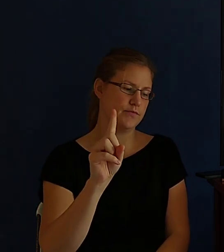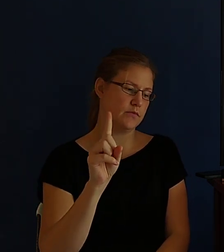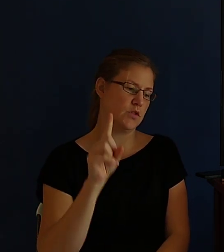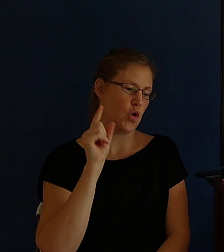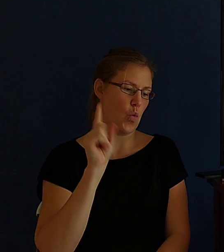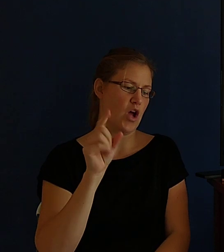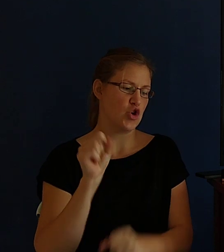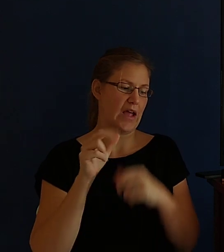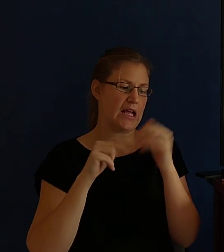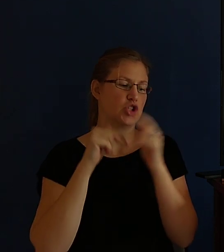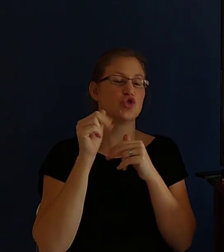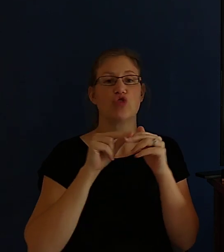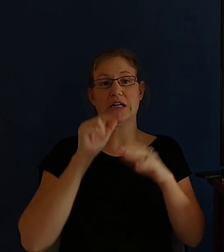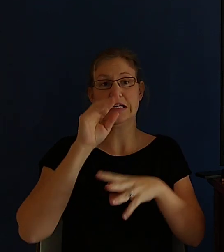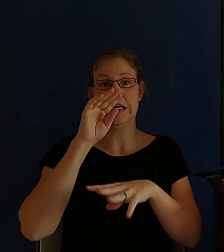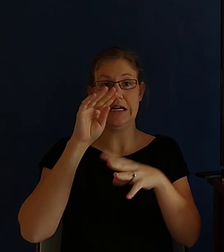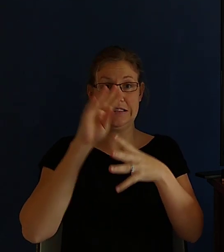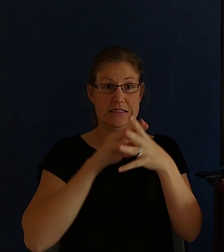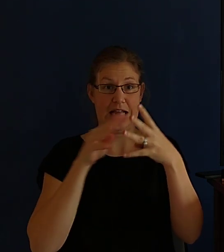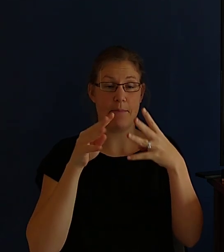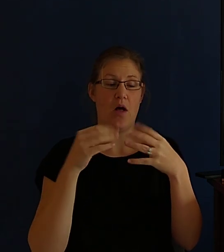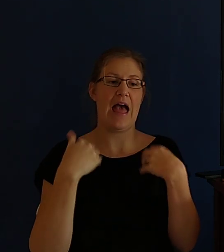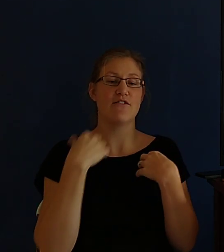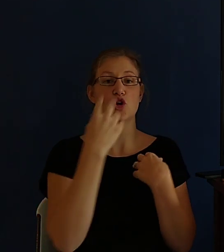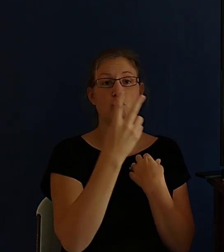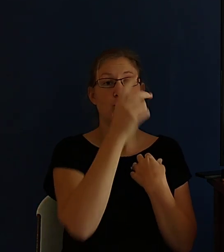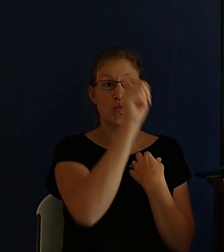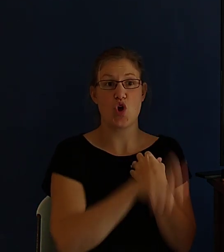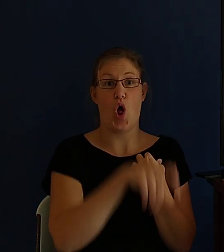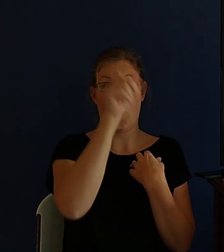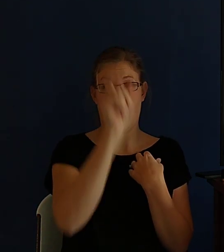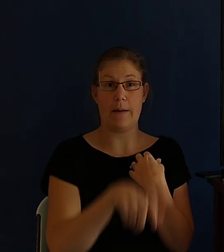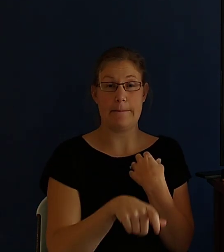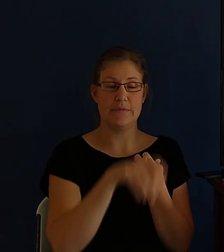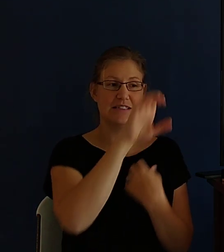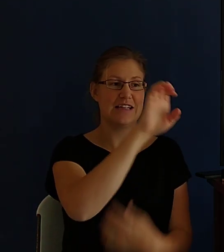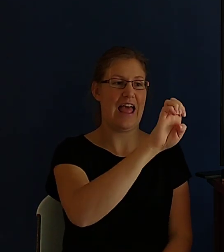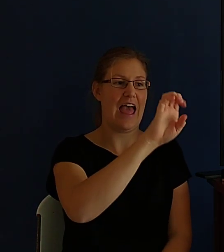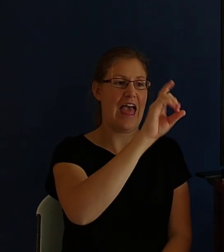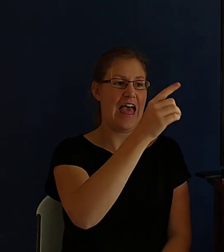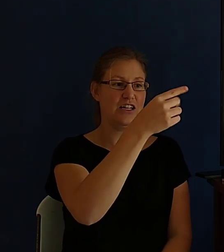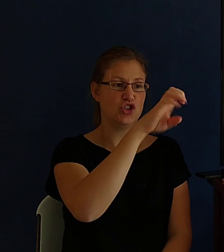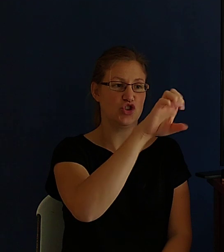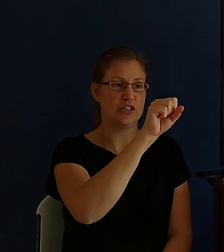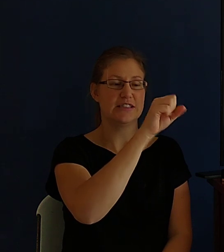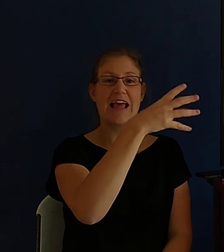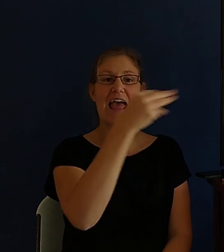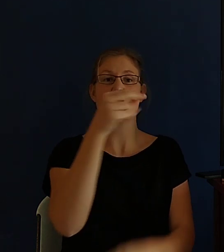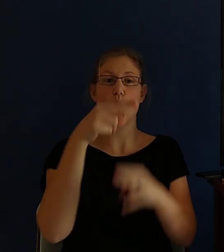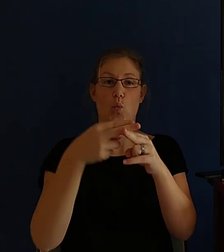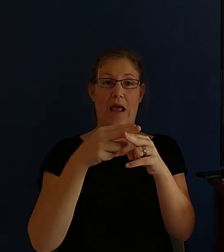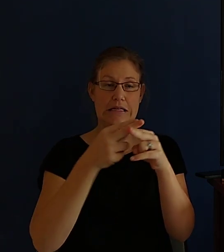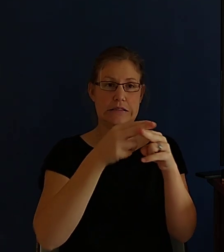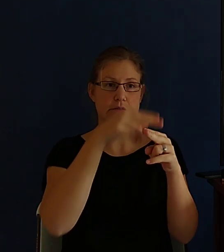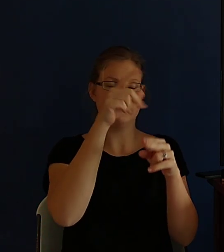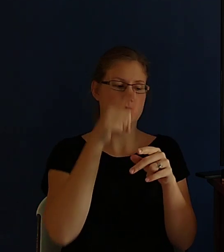construct a table that has two columns, edges and weights, and list